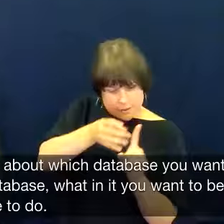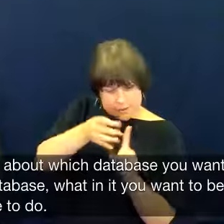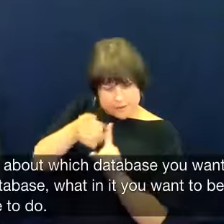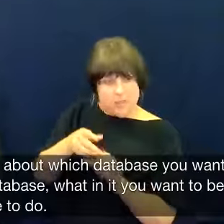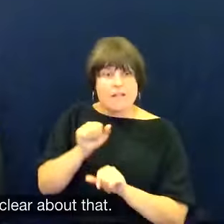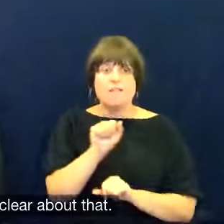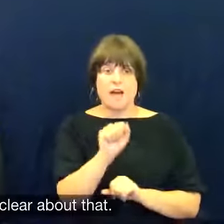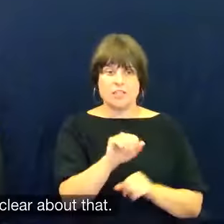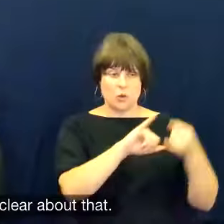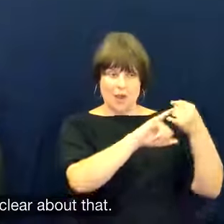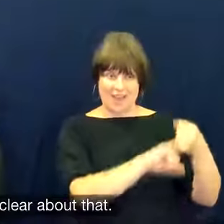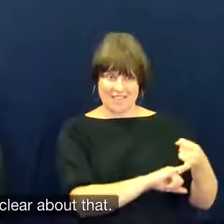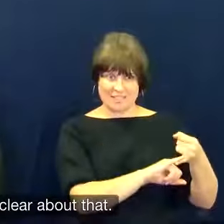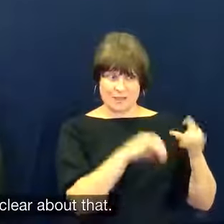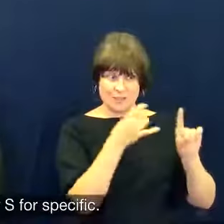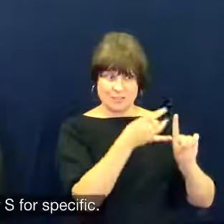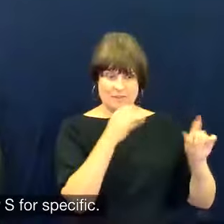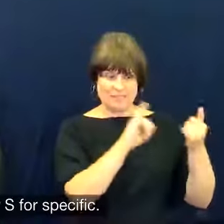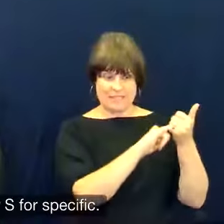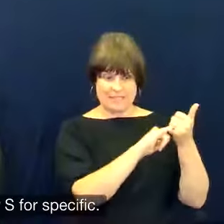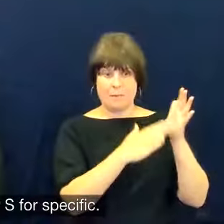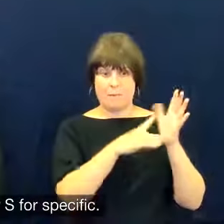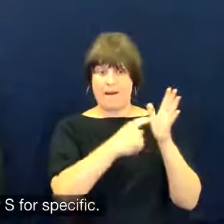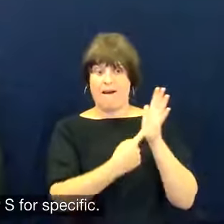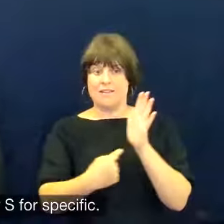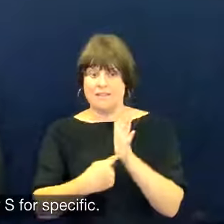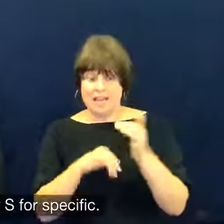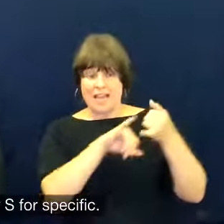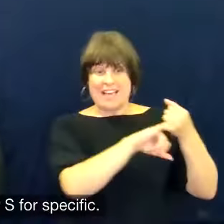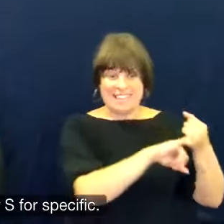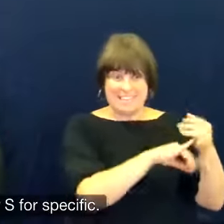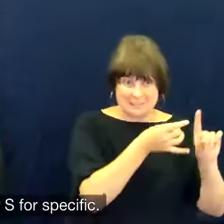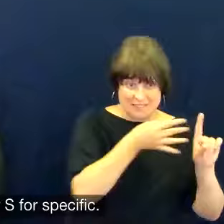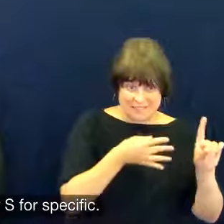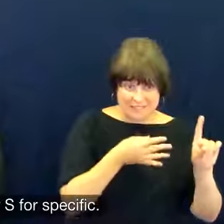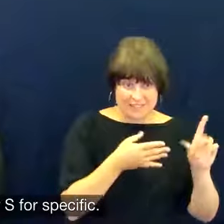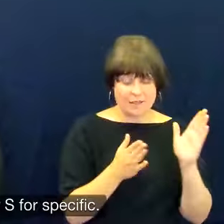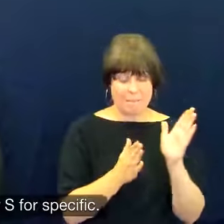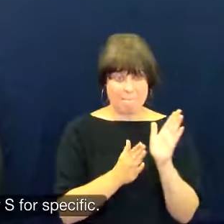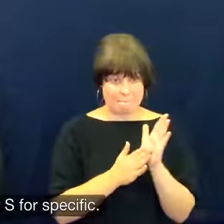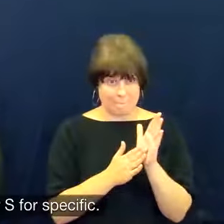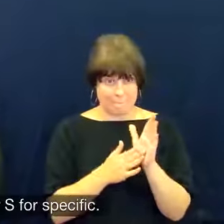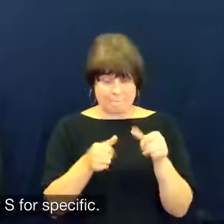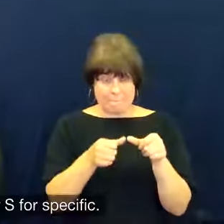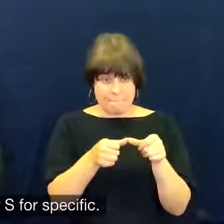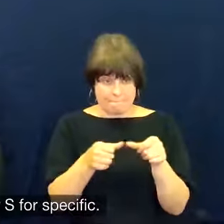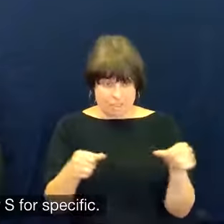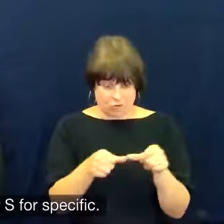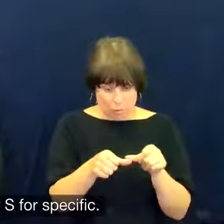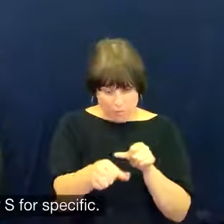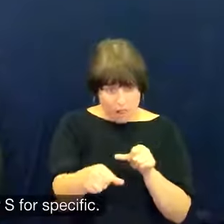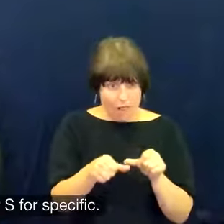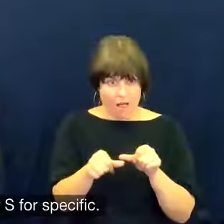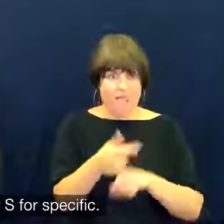So that's your S for specific. The measurable would be, again, with